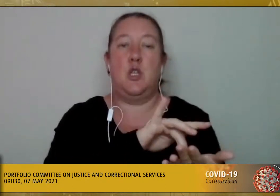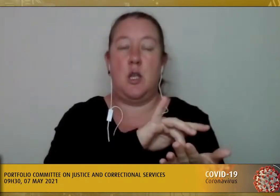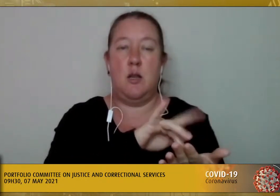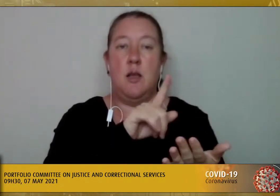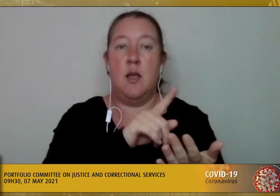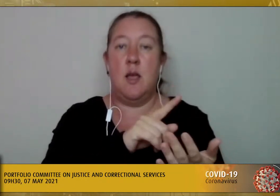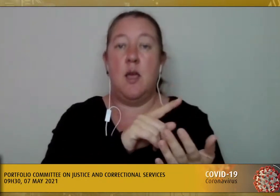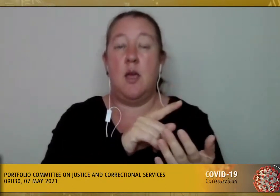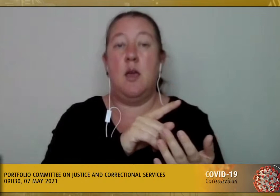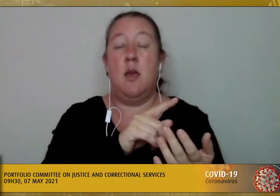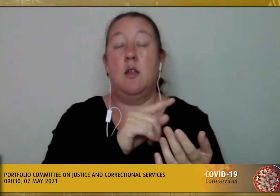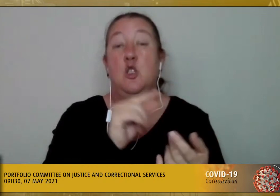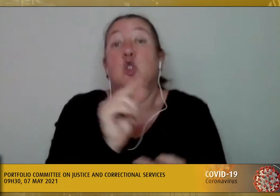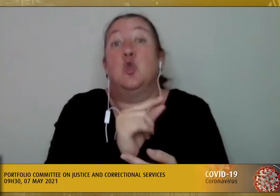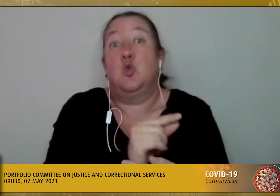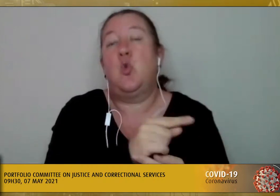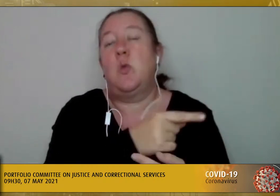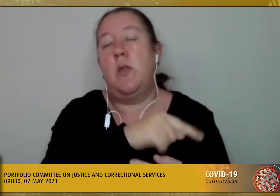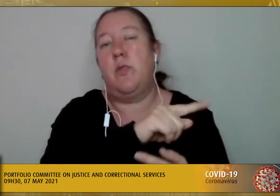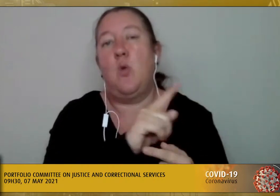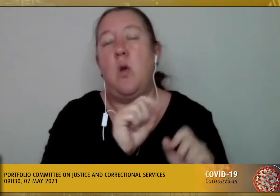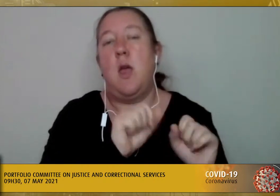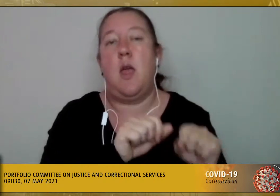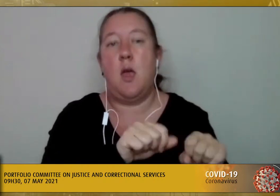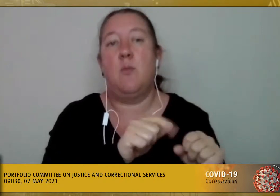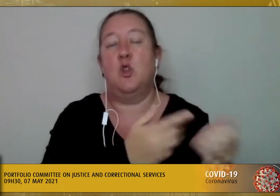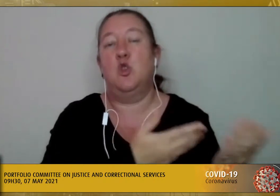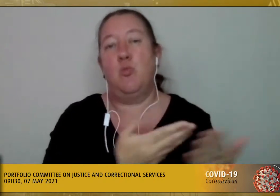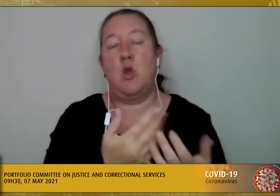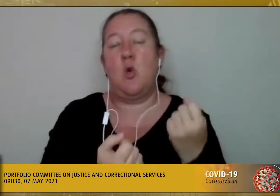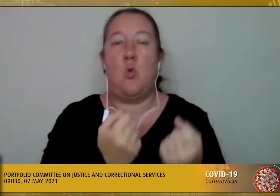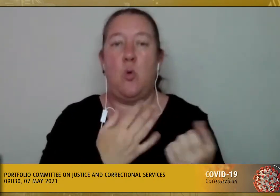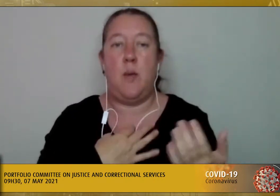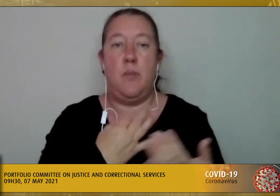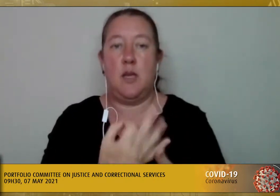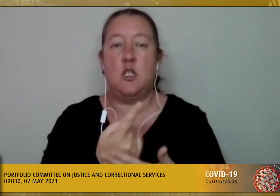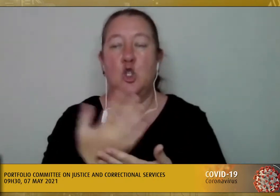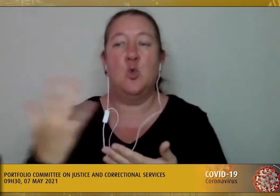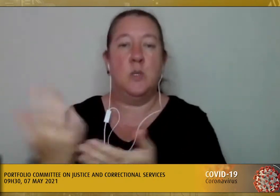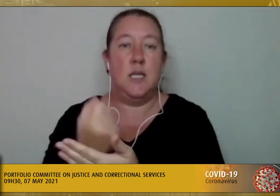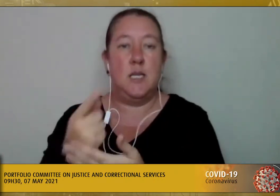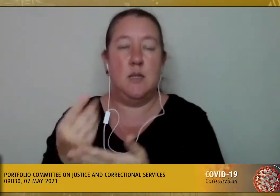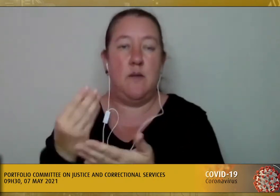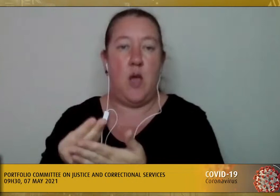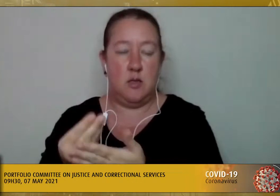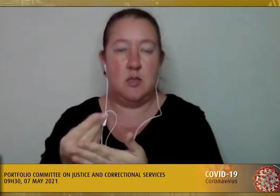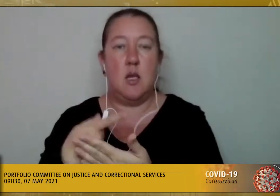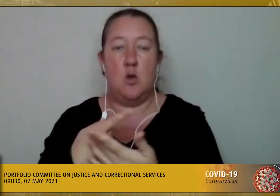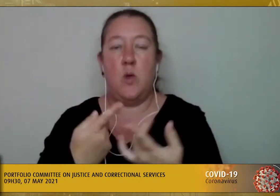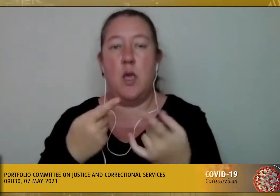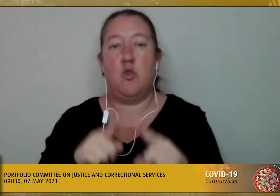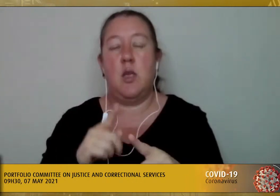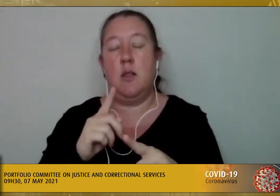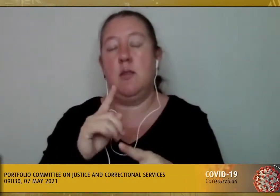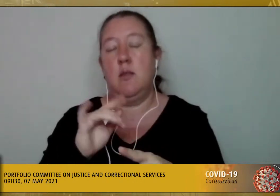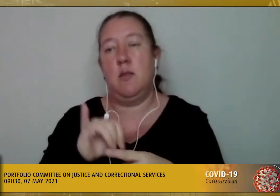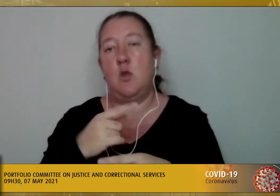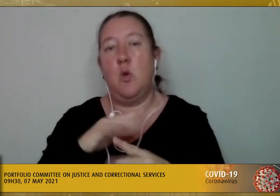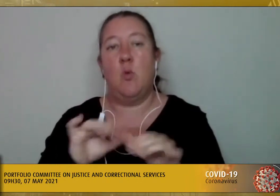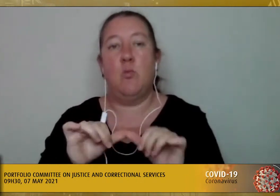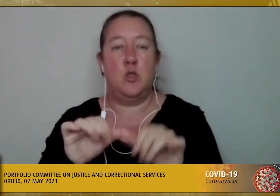much sooner able to bring a court application to seize those funds and we agreed that we will then